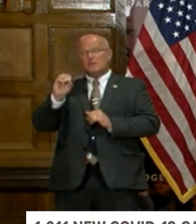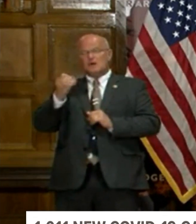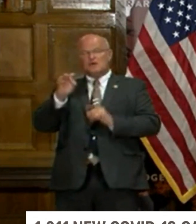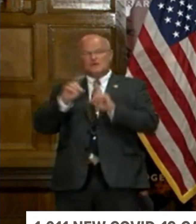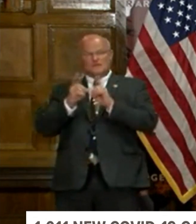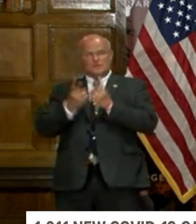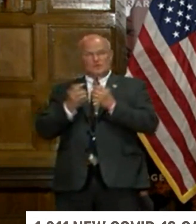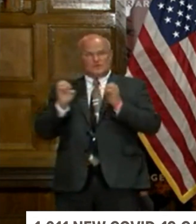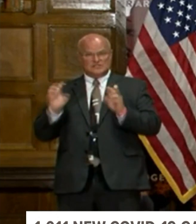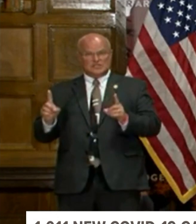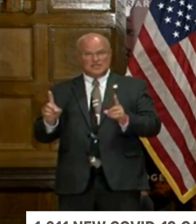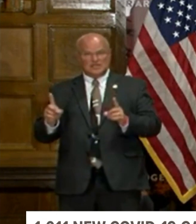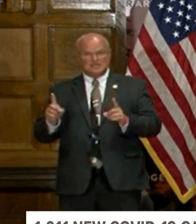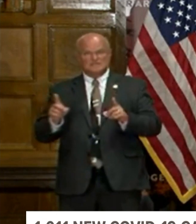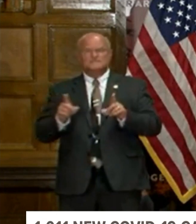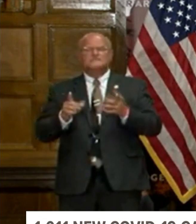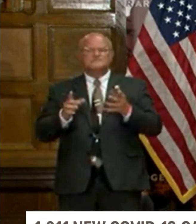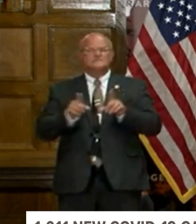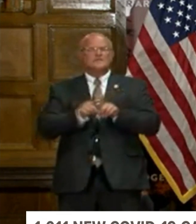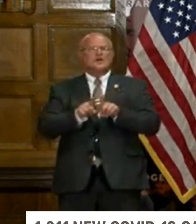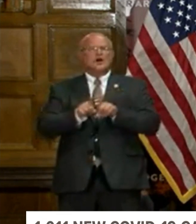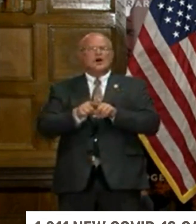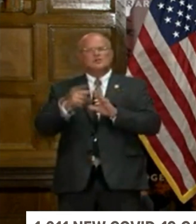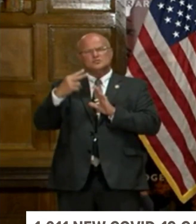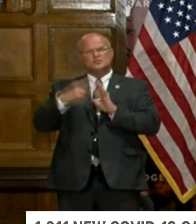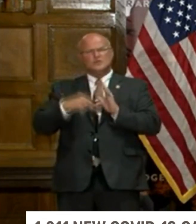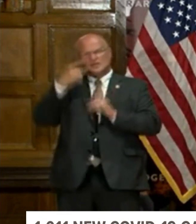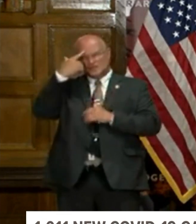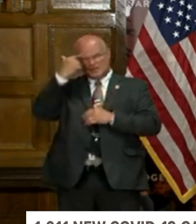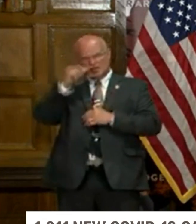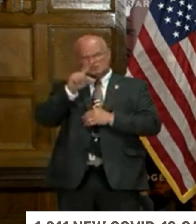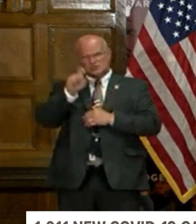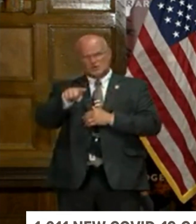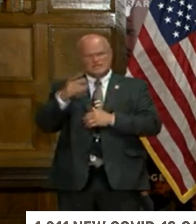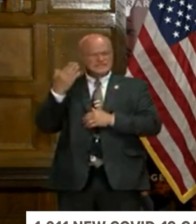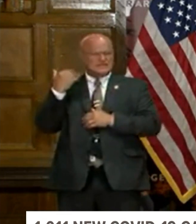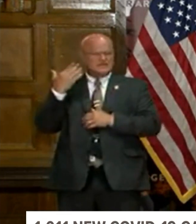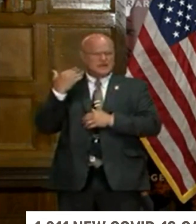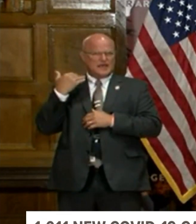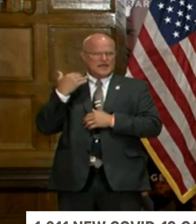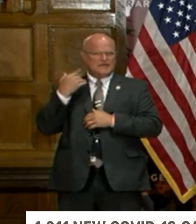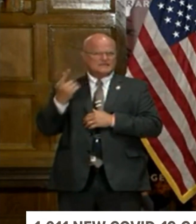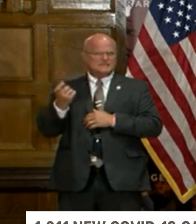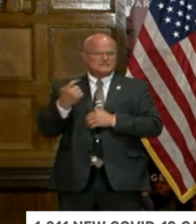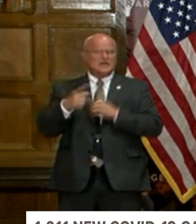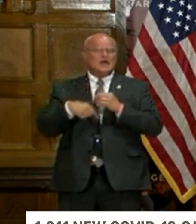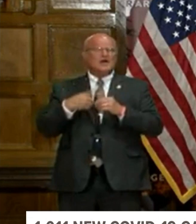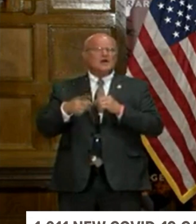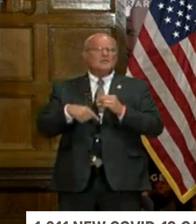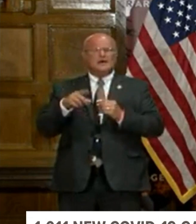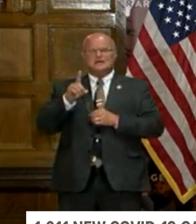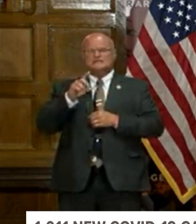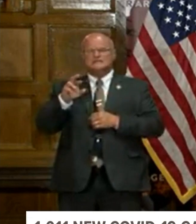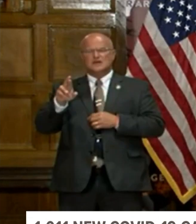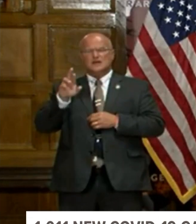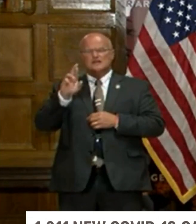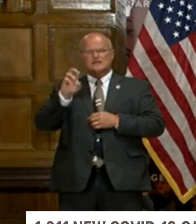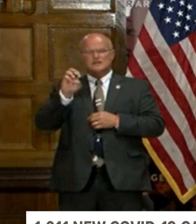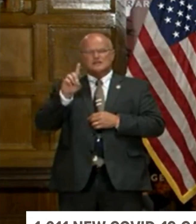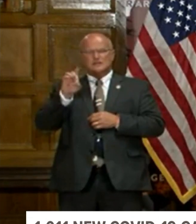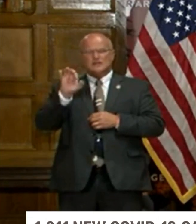of Education. I would also read, because questions in the past have been asked about Dr.